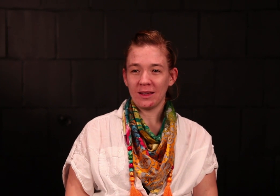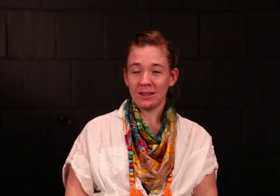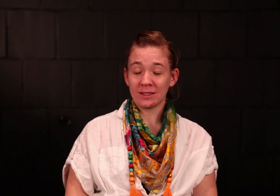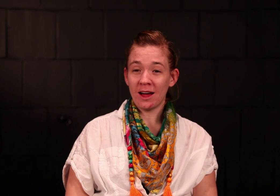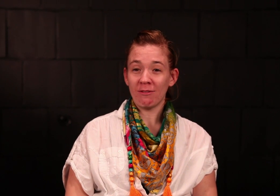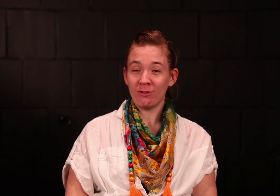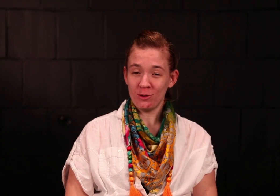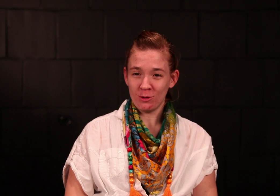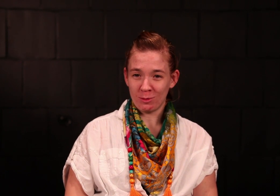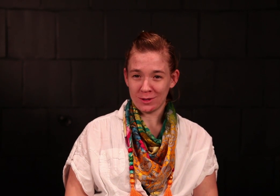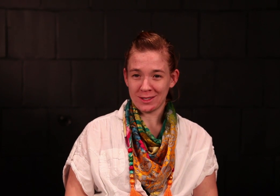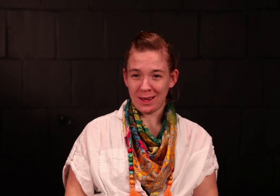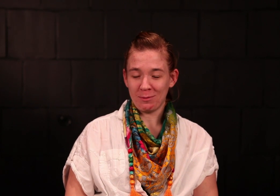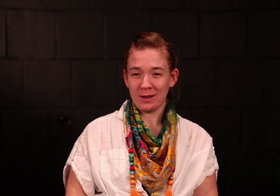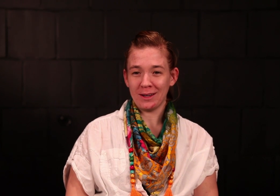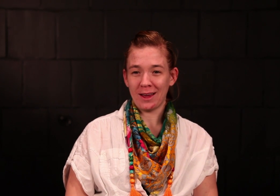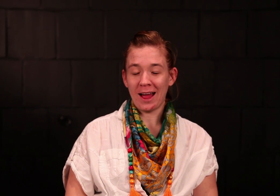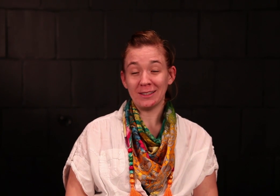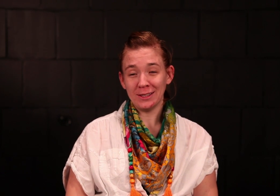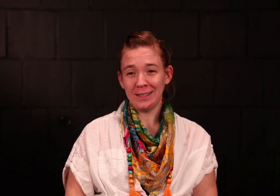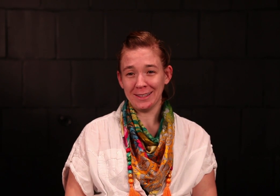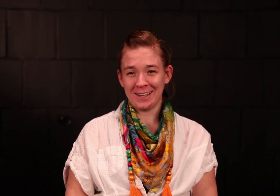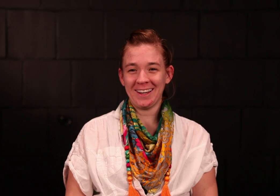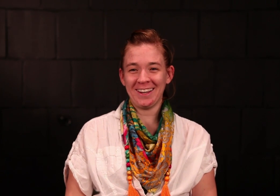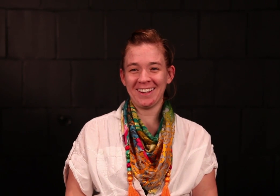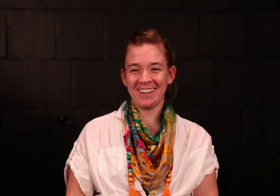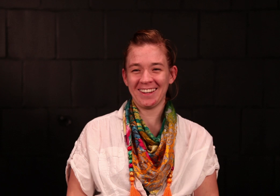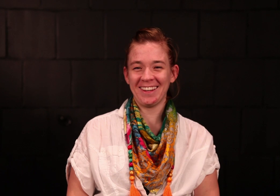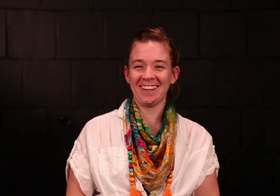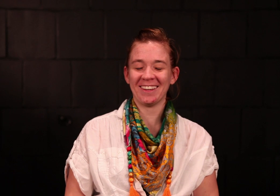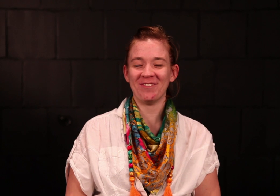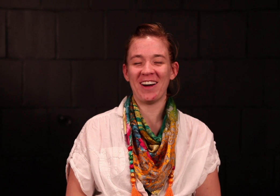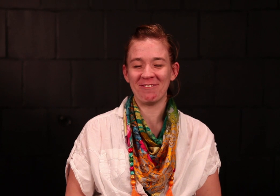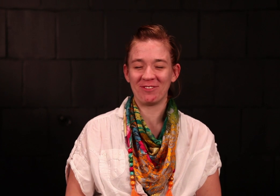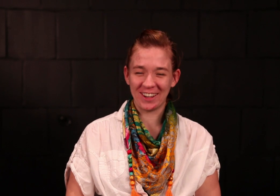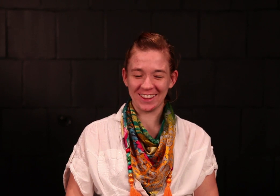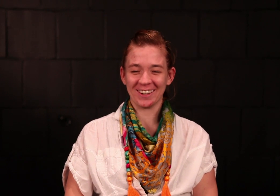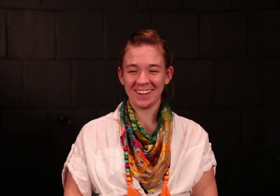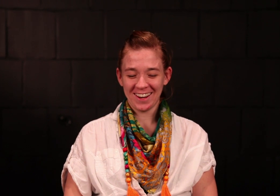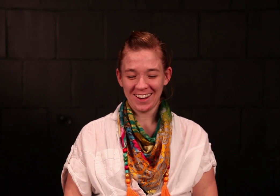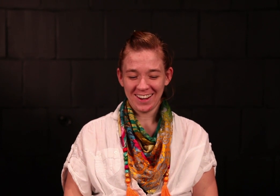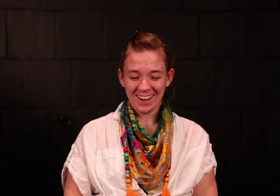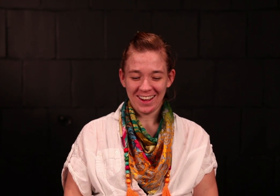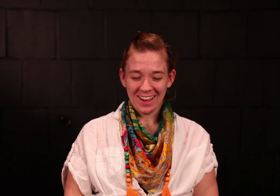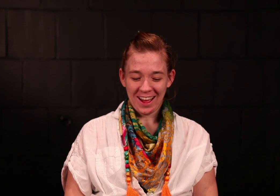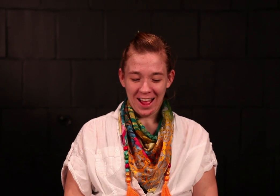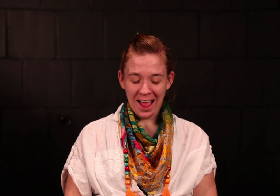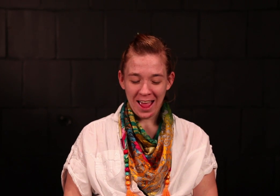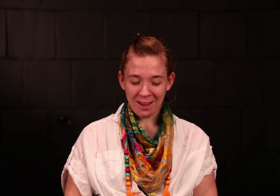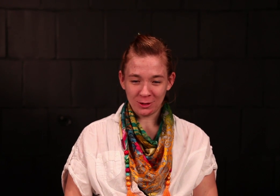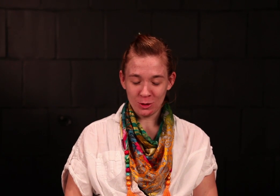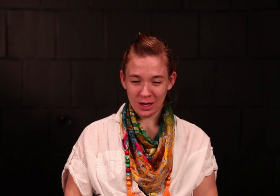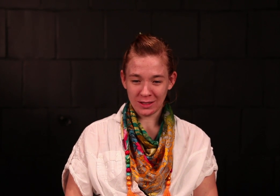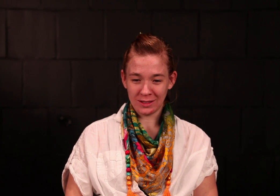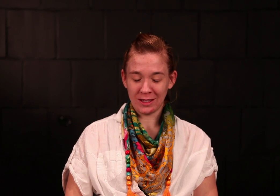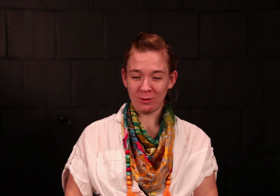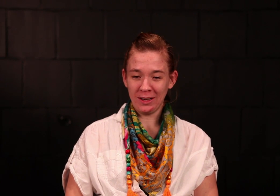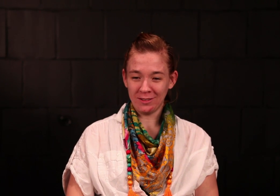it's not food per se, but I did eat it. My brother. I have two cousins that we lived